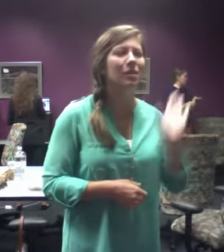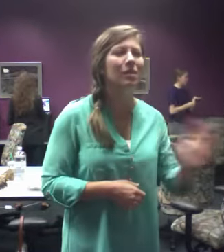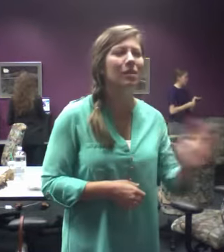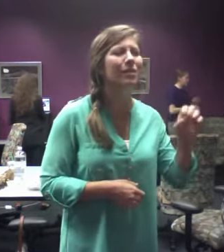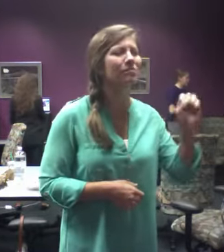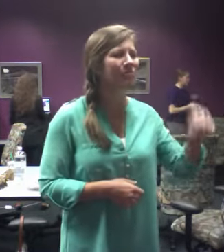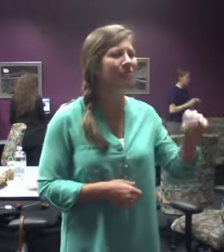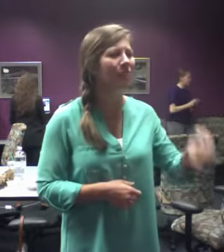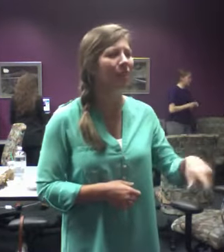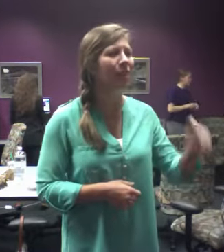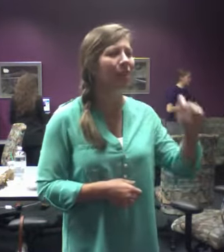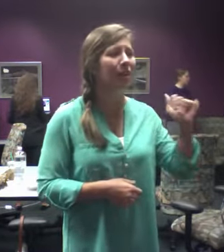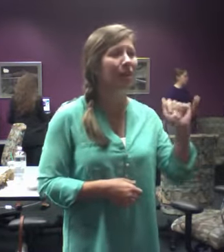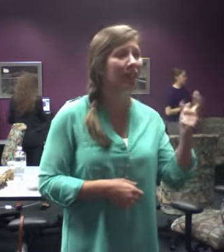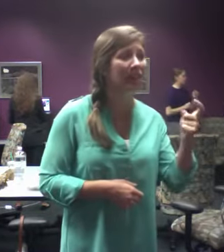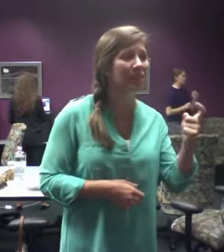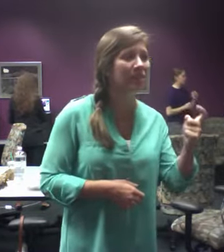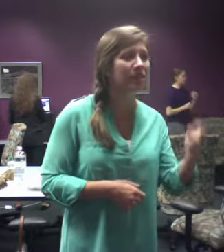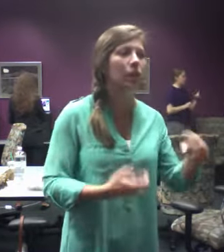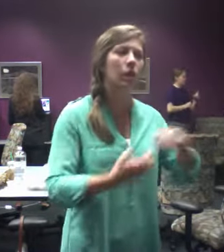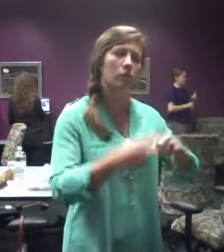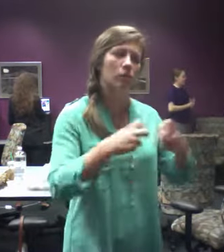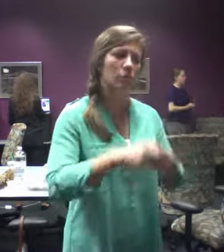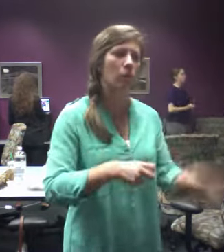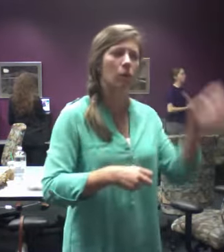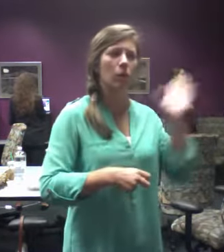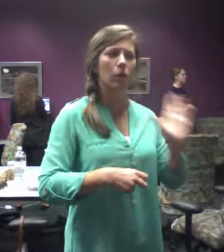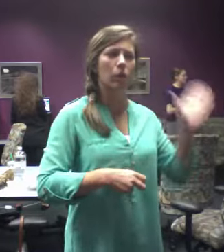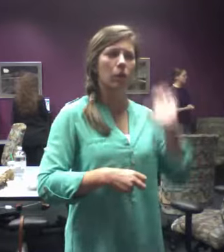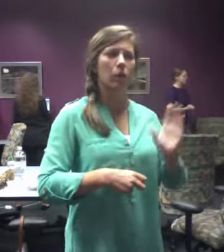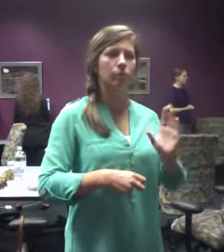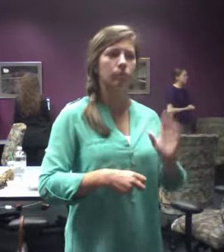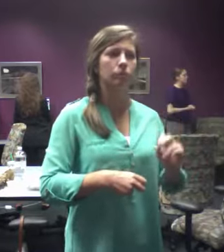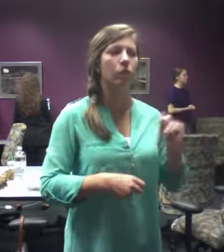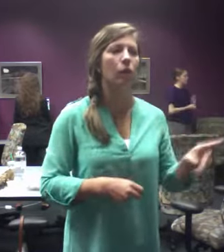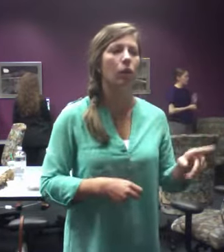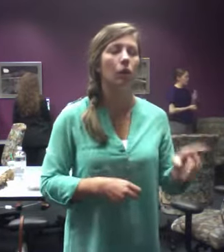All right, distance. They were a long ways away from where they were fighting.